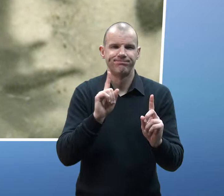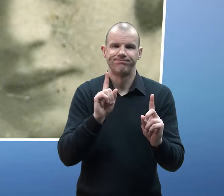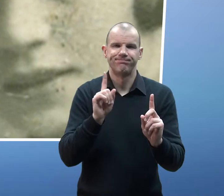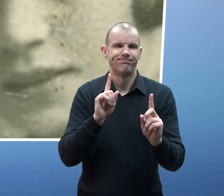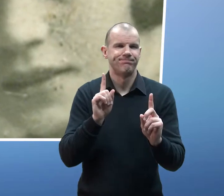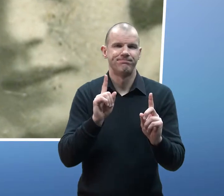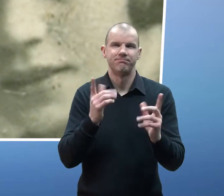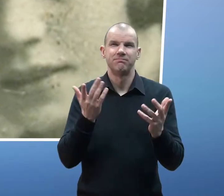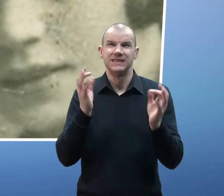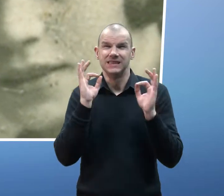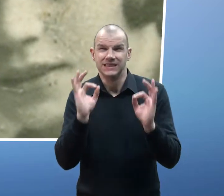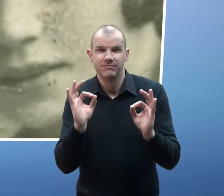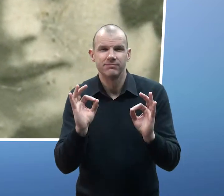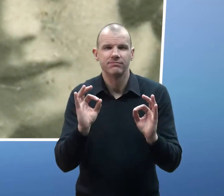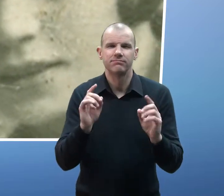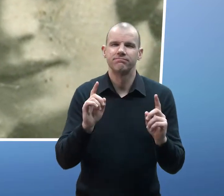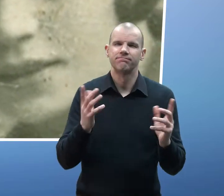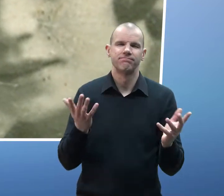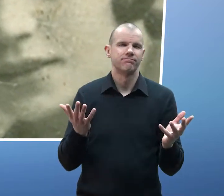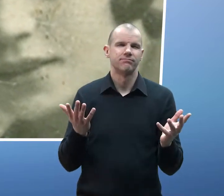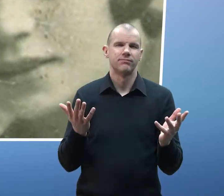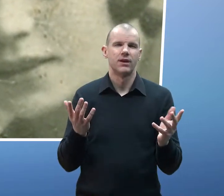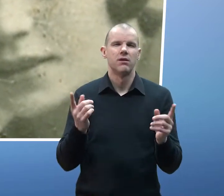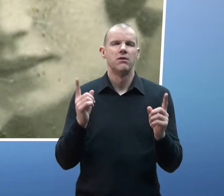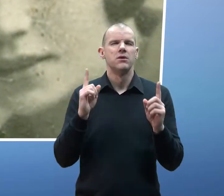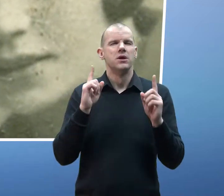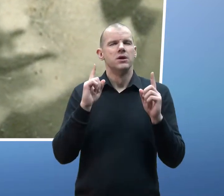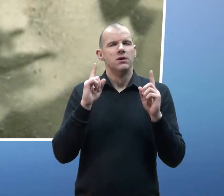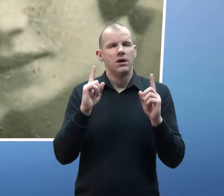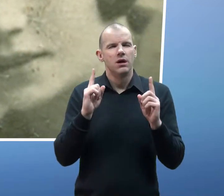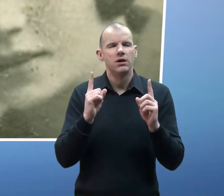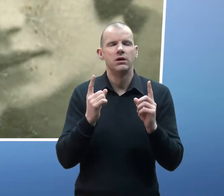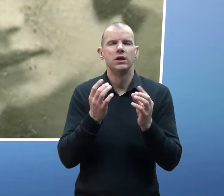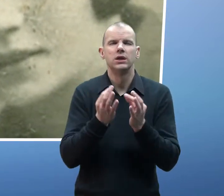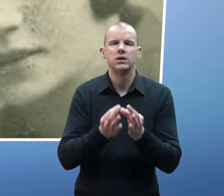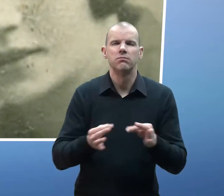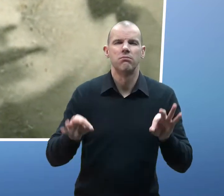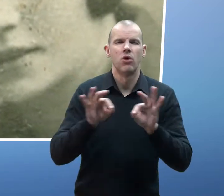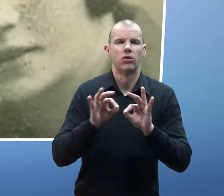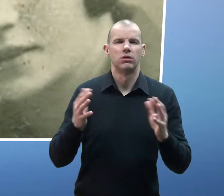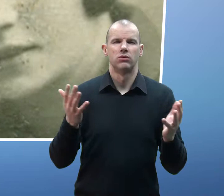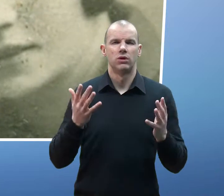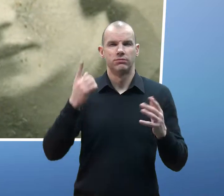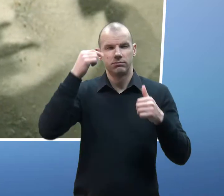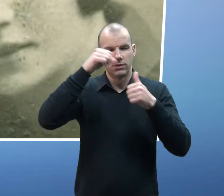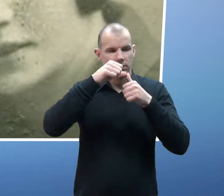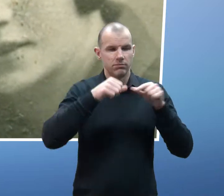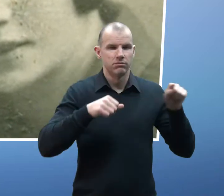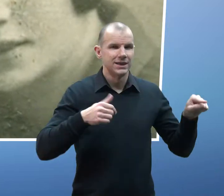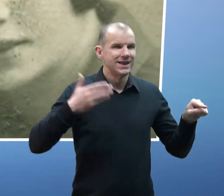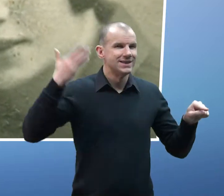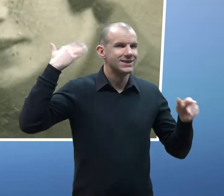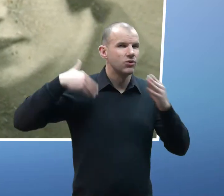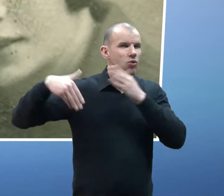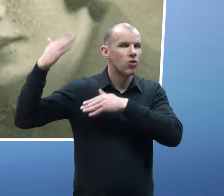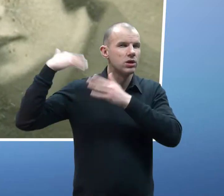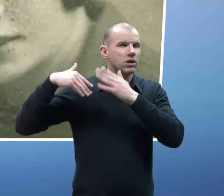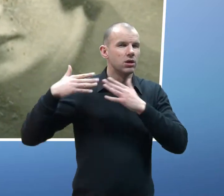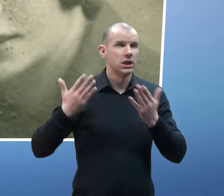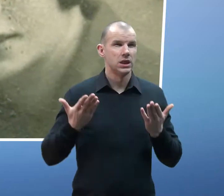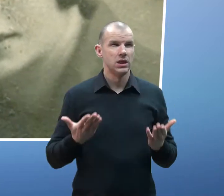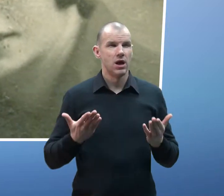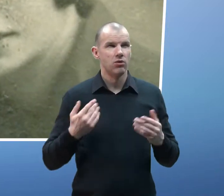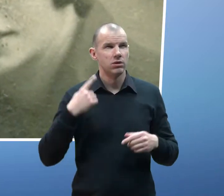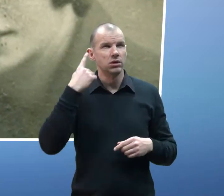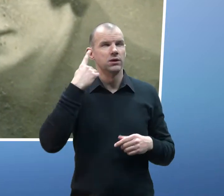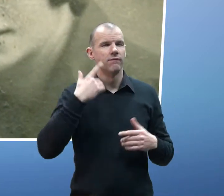past events in the consciousness of contemporary people rather than a cold and rational specification